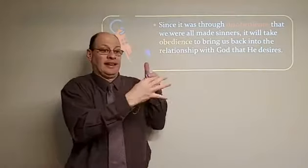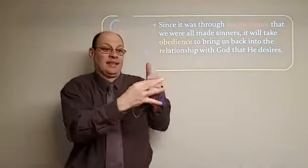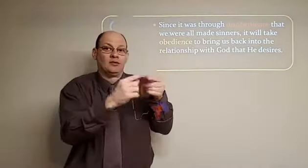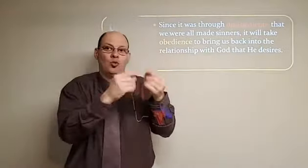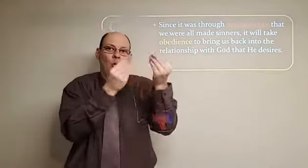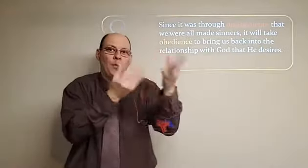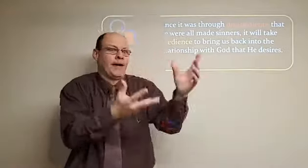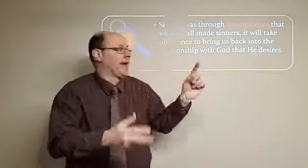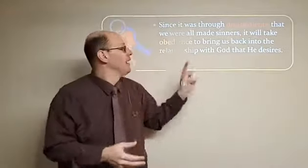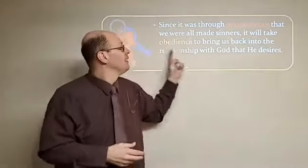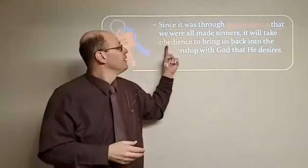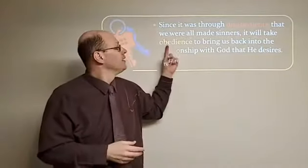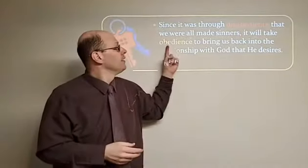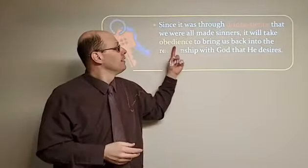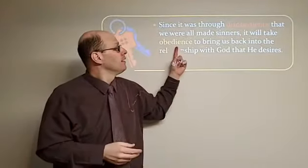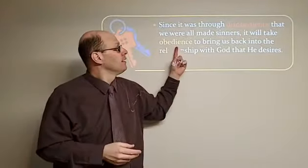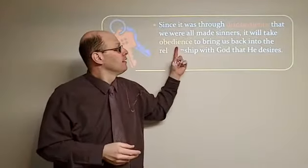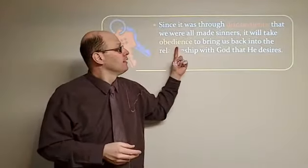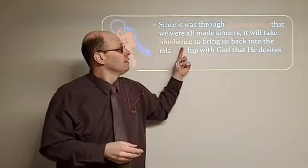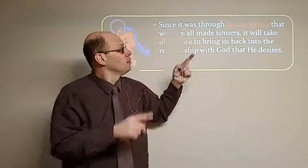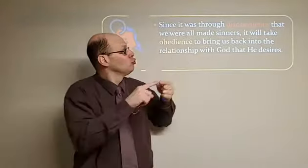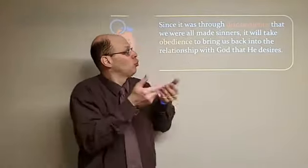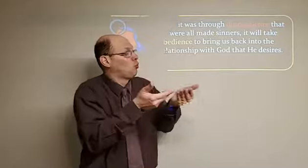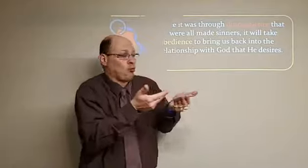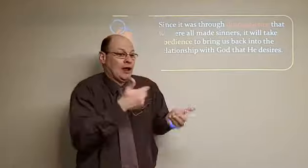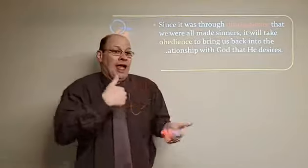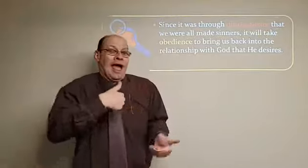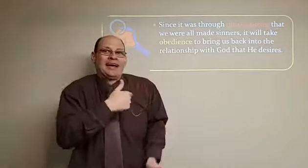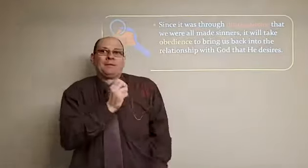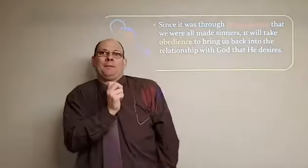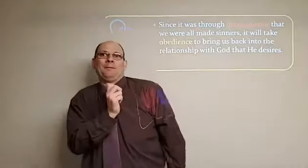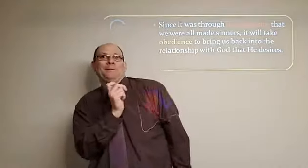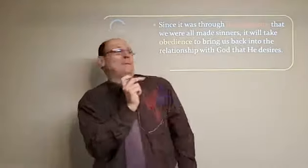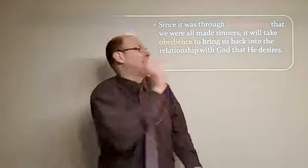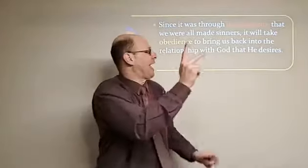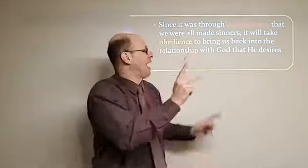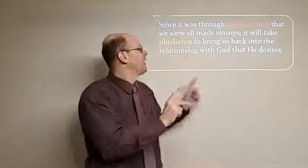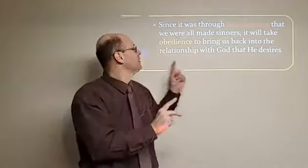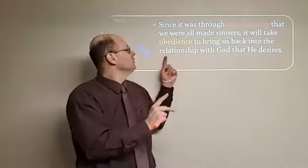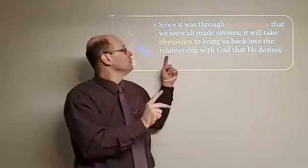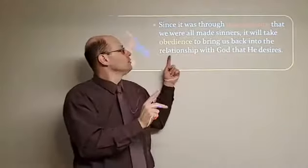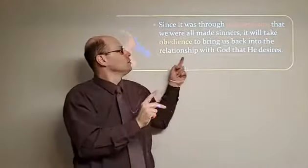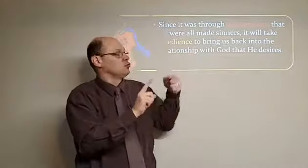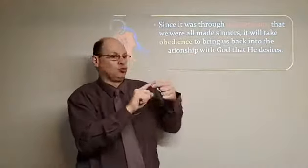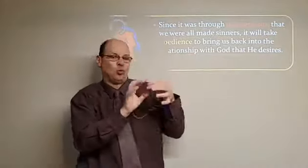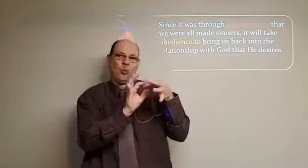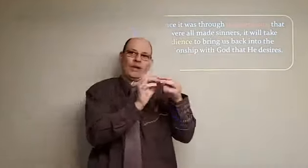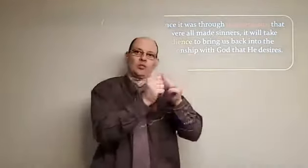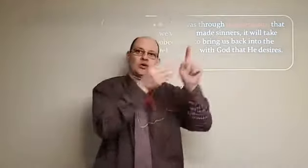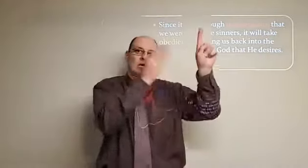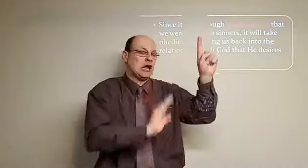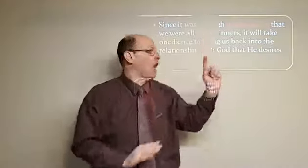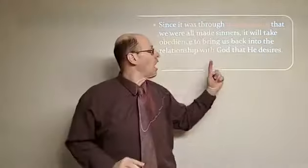it will take obedience to bring us back into the relationship with God that he